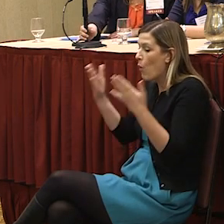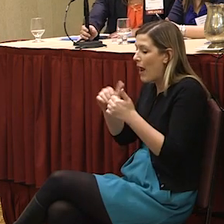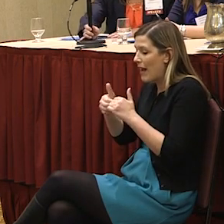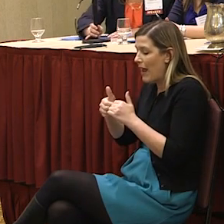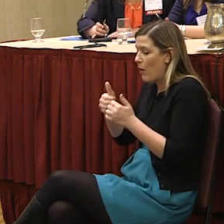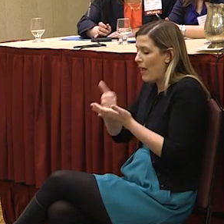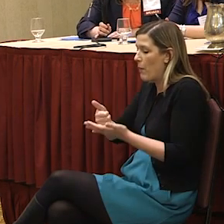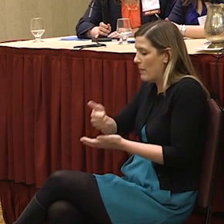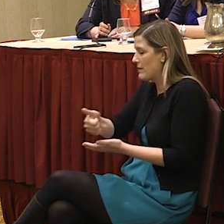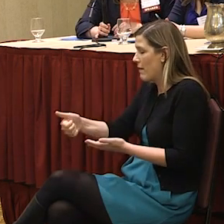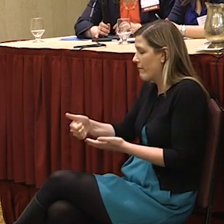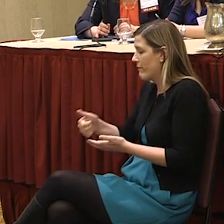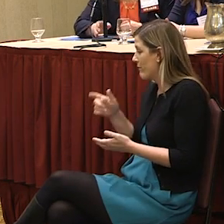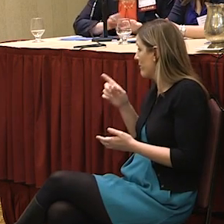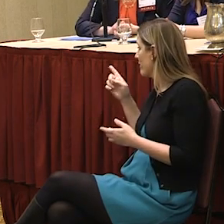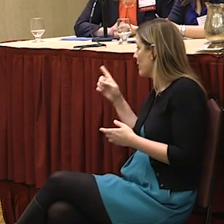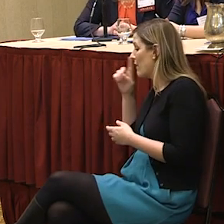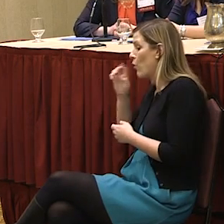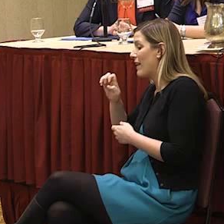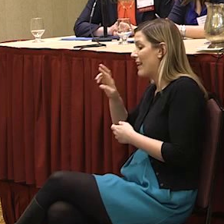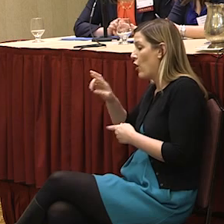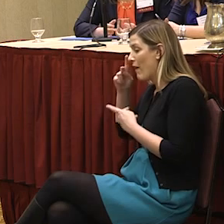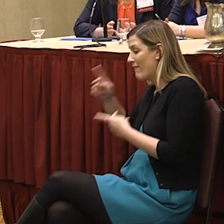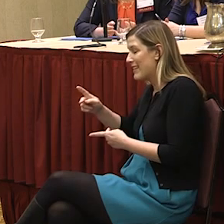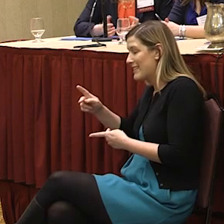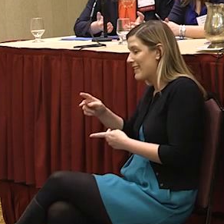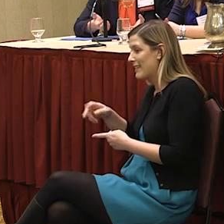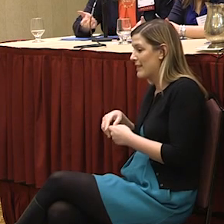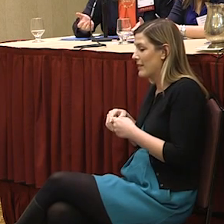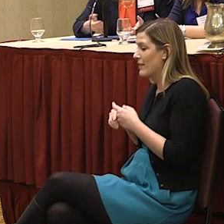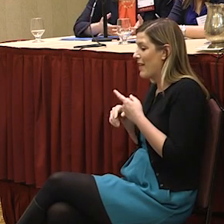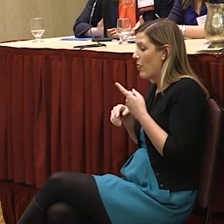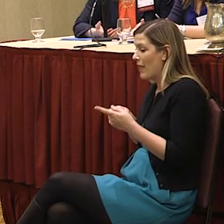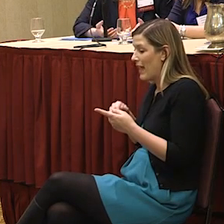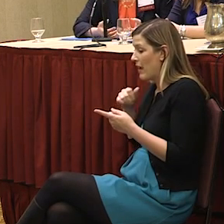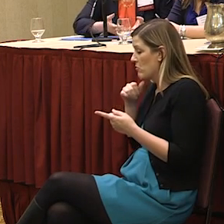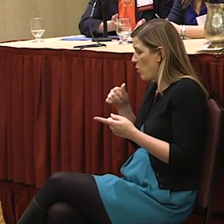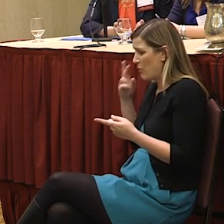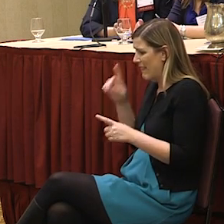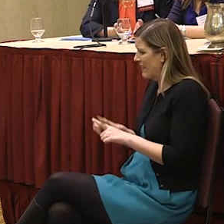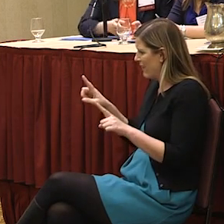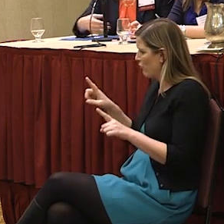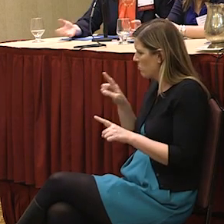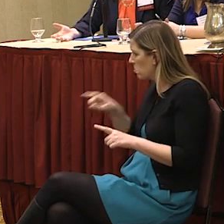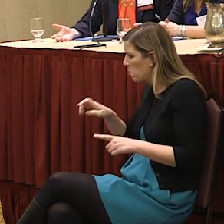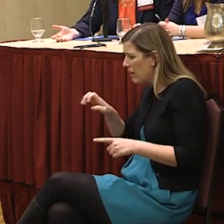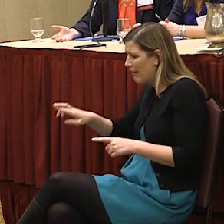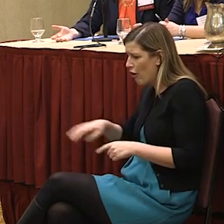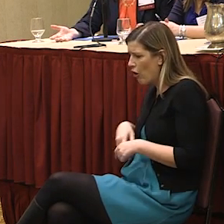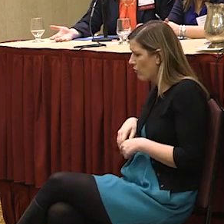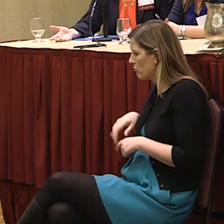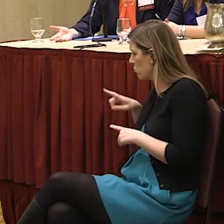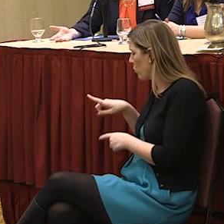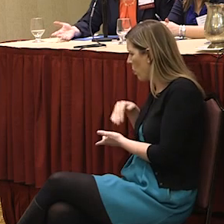Yeah. And I would say as far as the emergency room use and the urgent care use, they just don't see any difference with going to the emergency room or going to